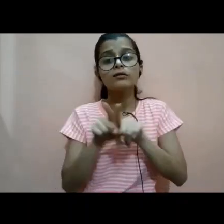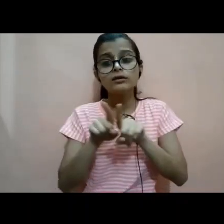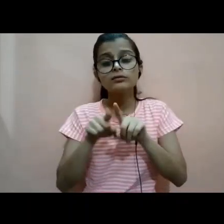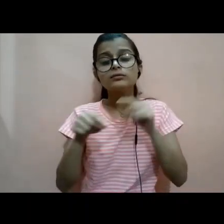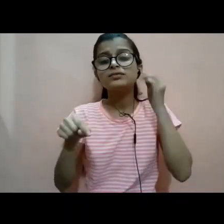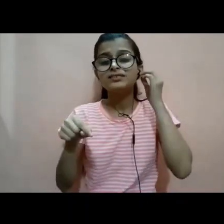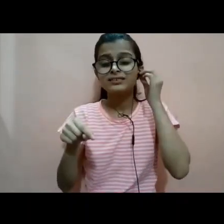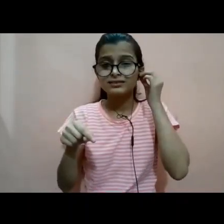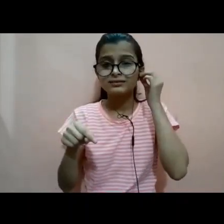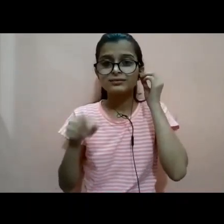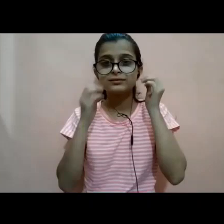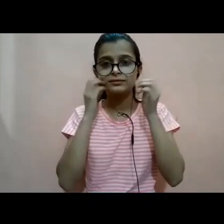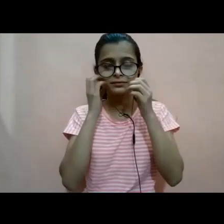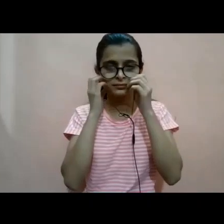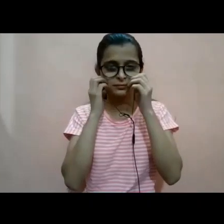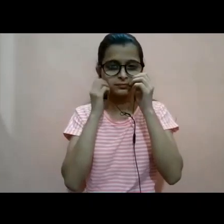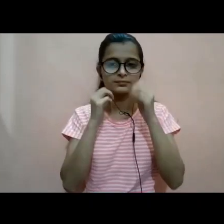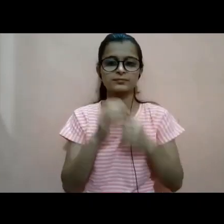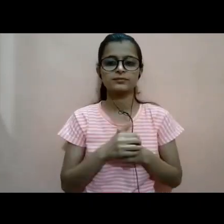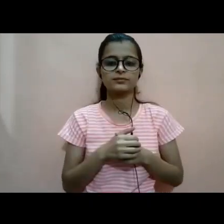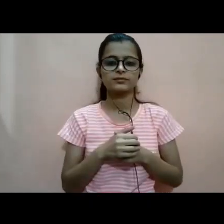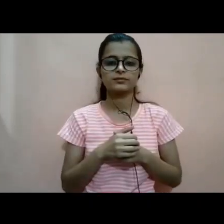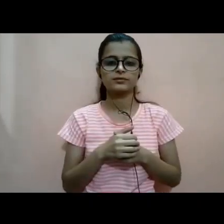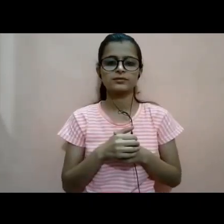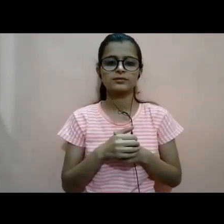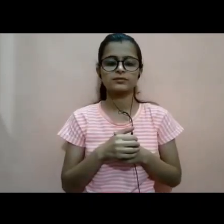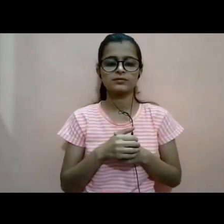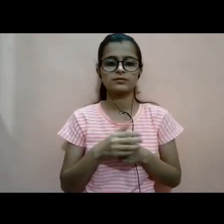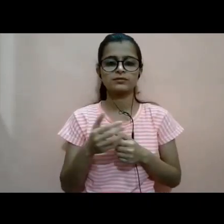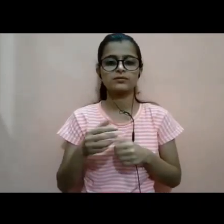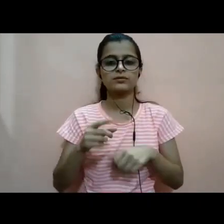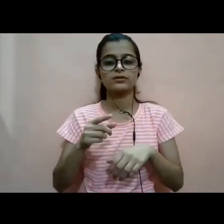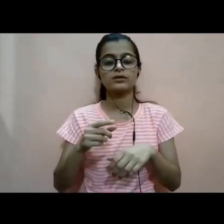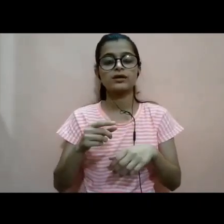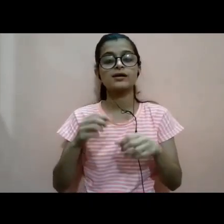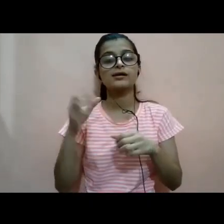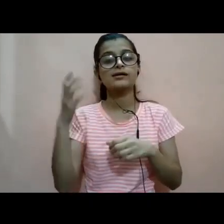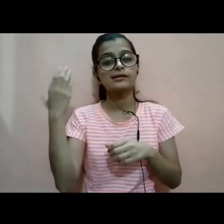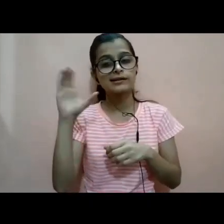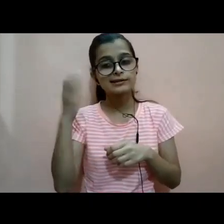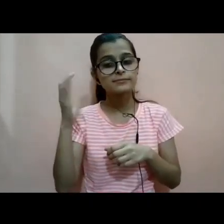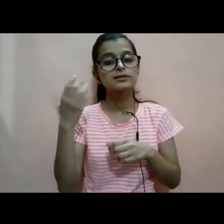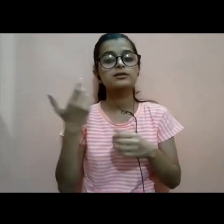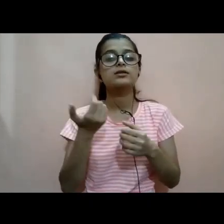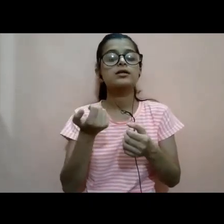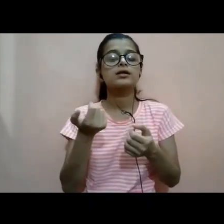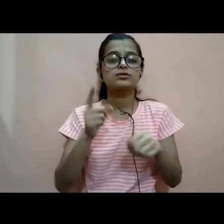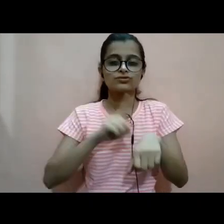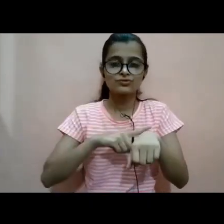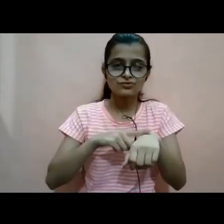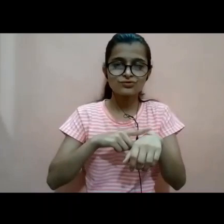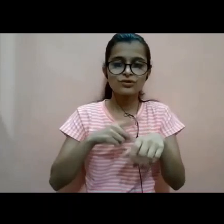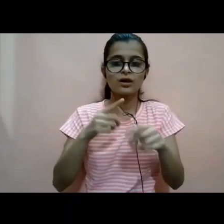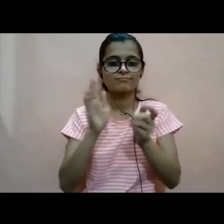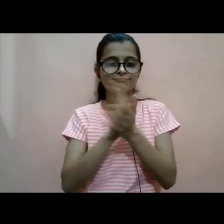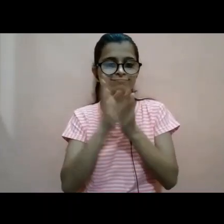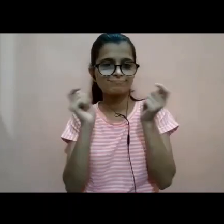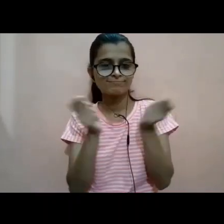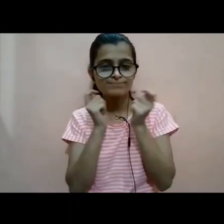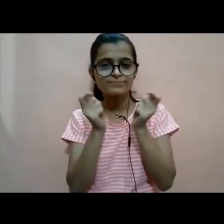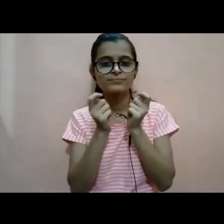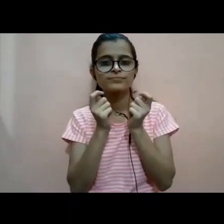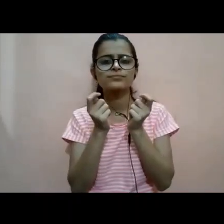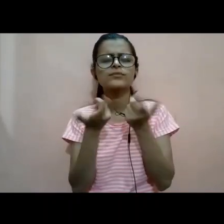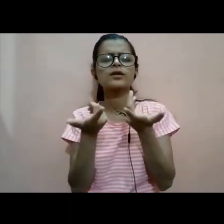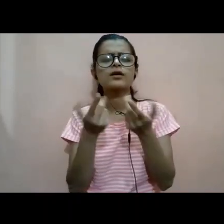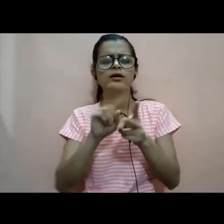now around British Christmas time, you will witness on the TV and also on